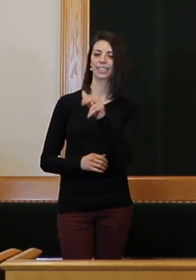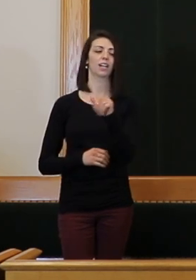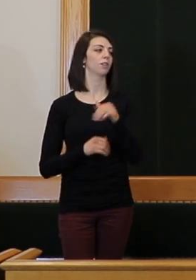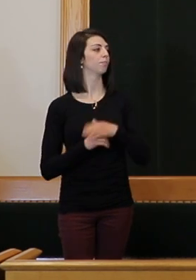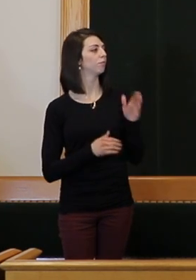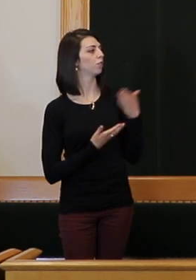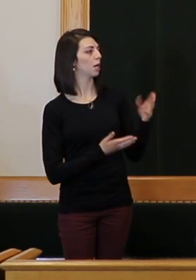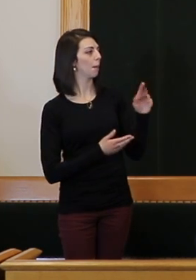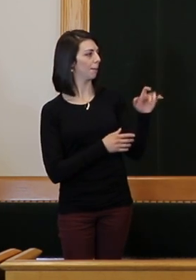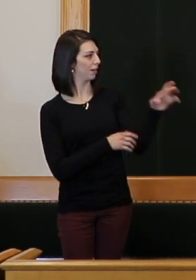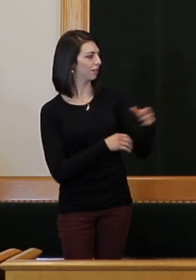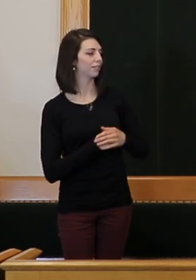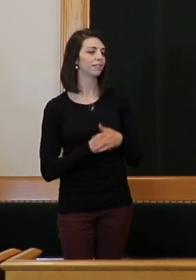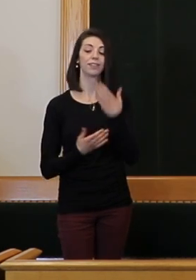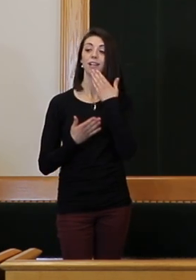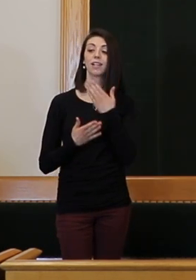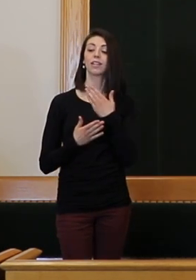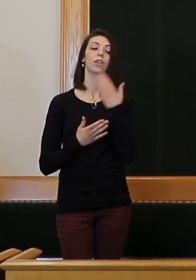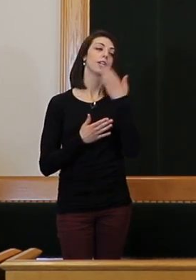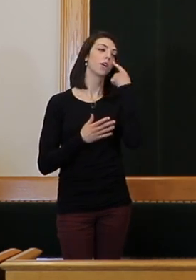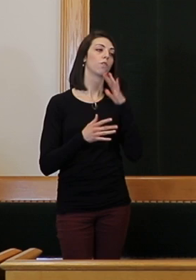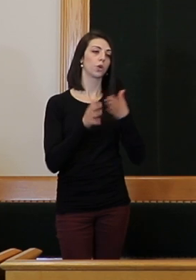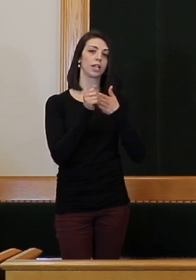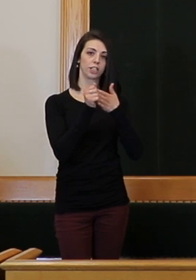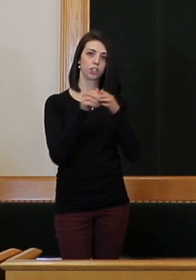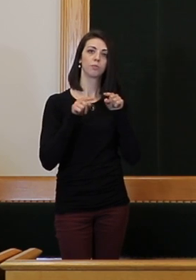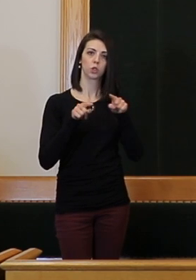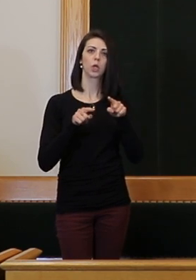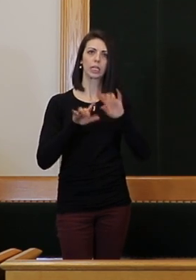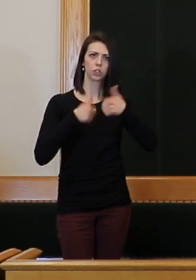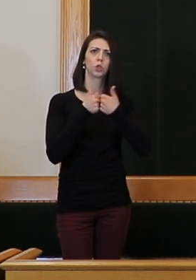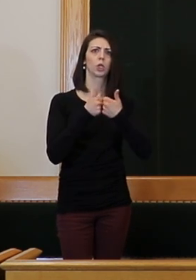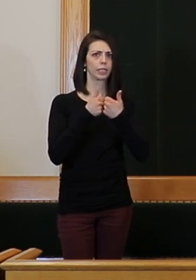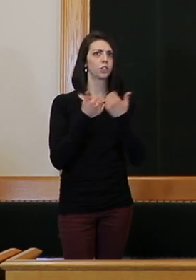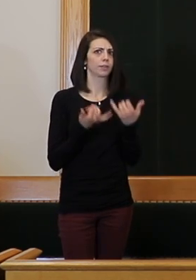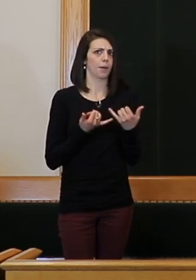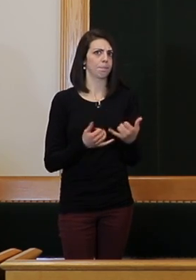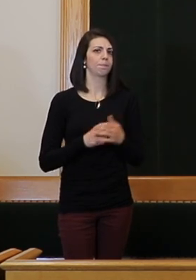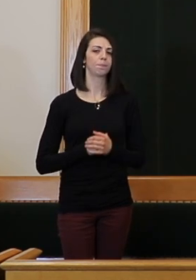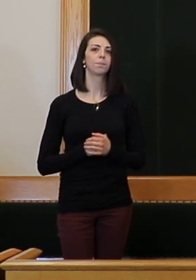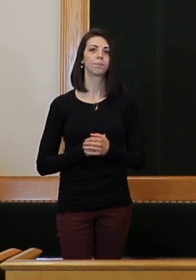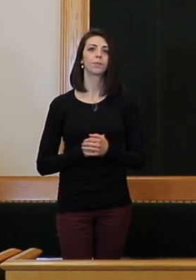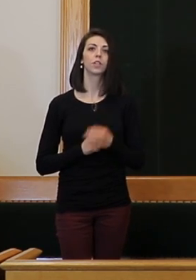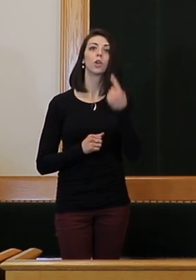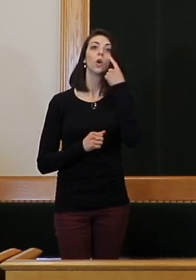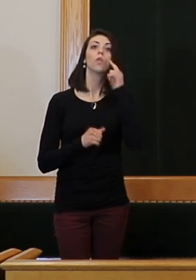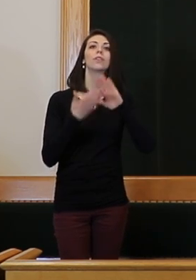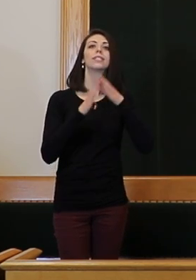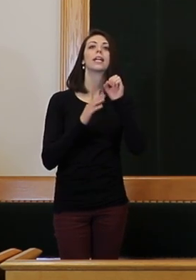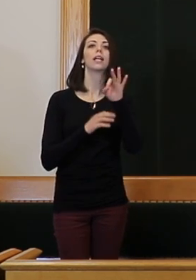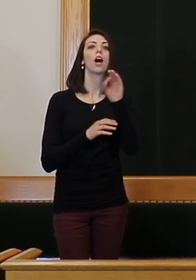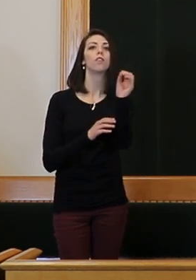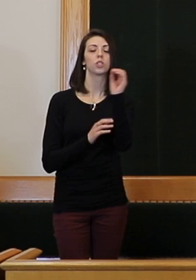Barlow. Thank you, Chairman, and thank you for your leadership during this challenging time. I'd like to speak to the residents of the City of